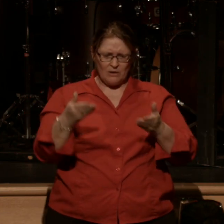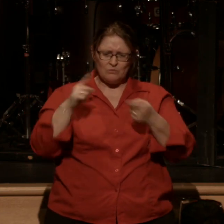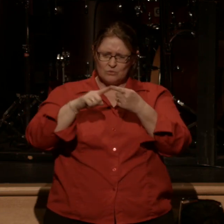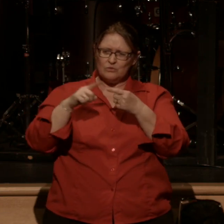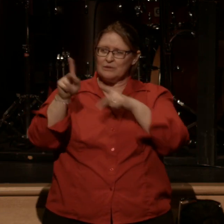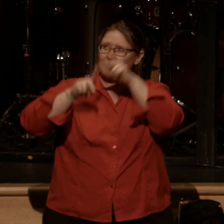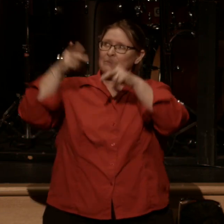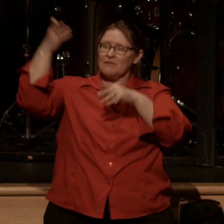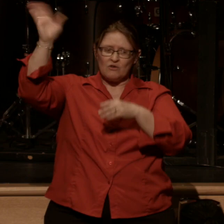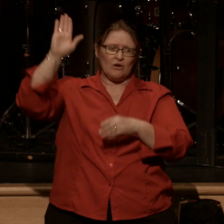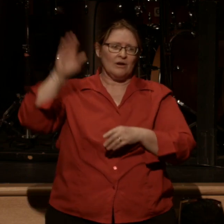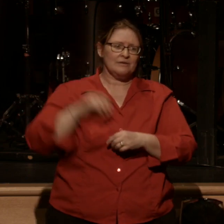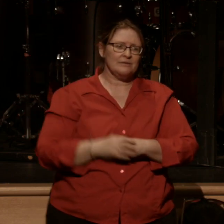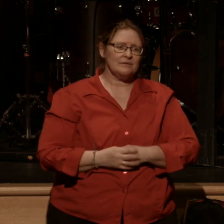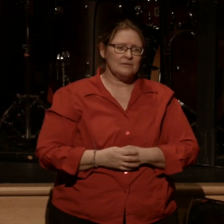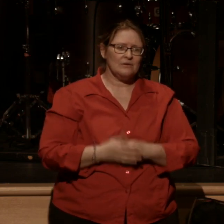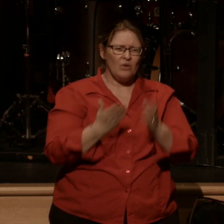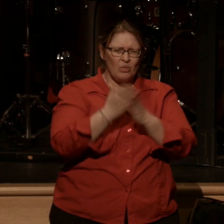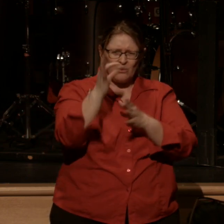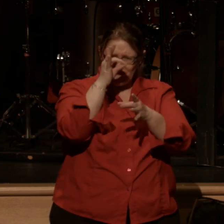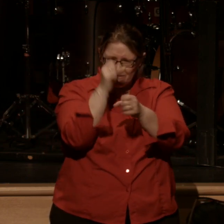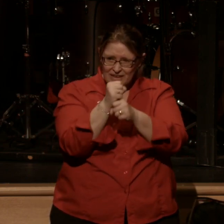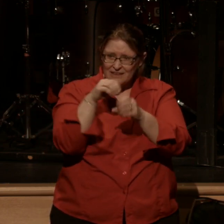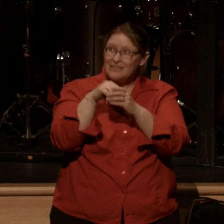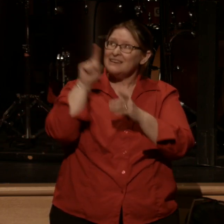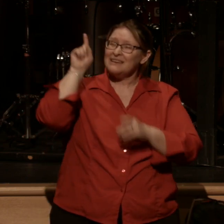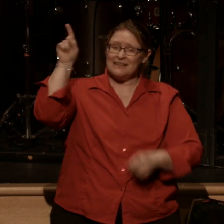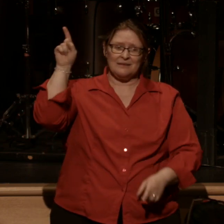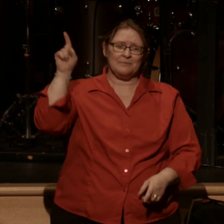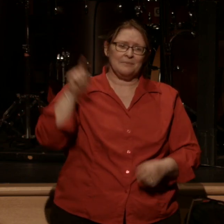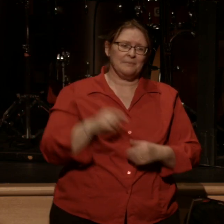God through faith in him.